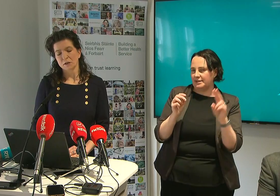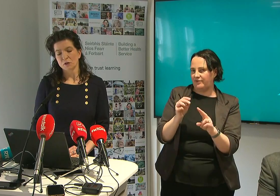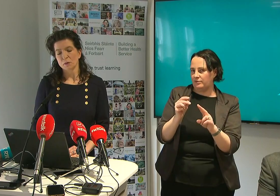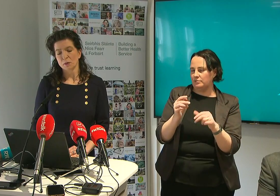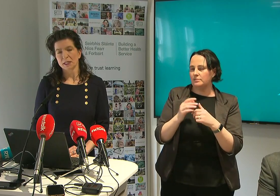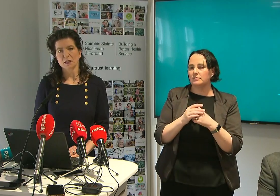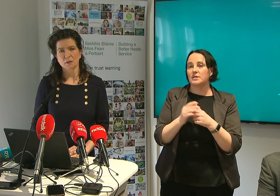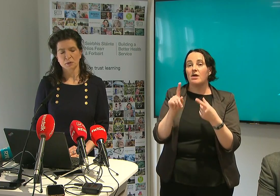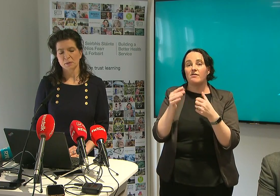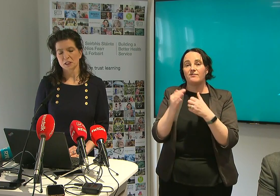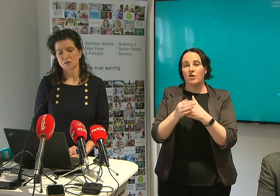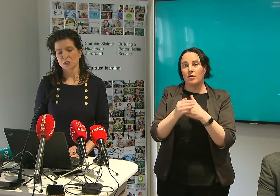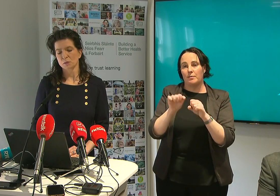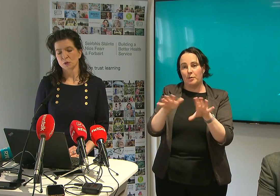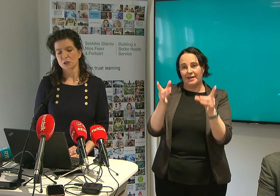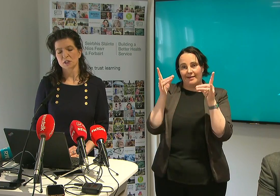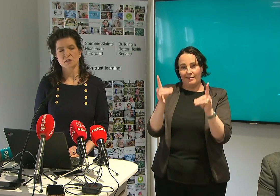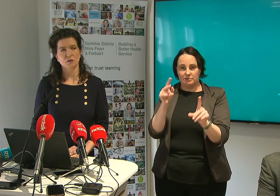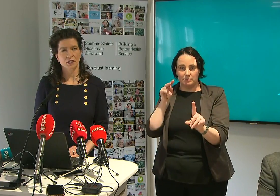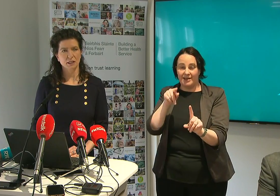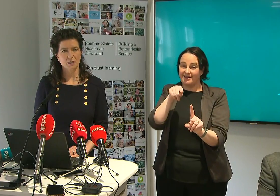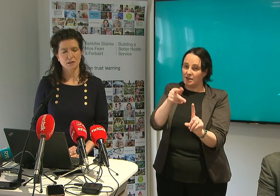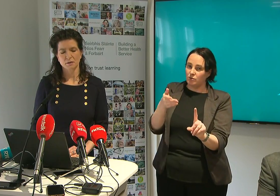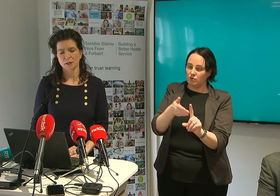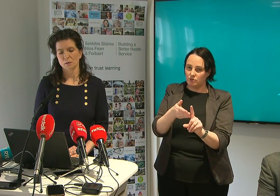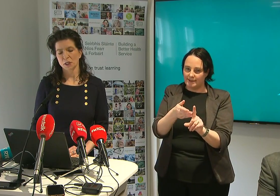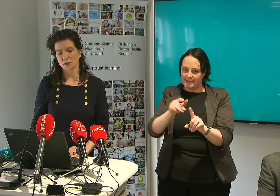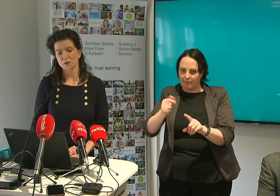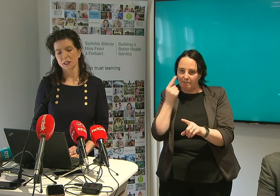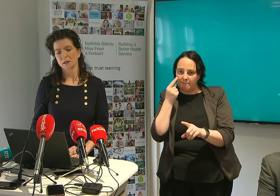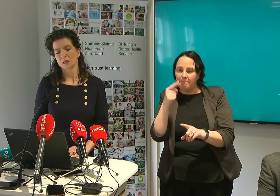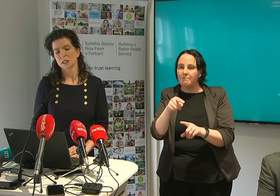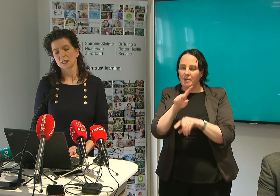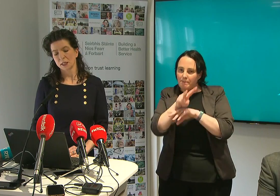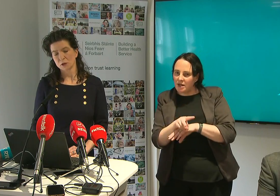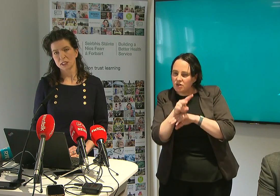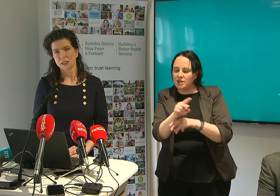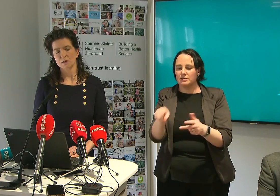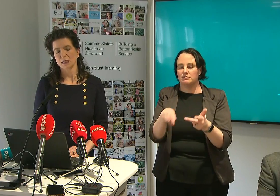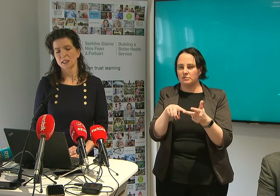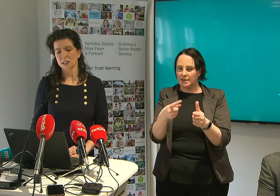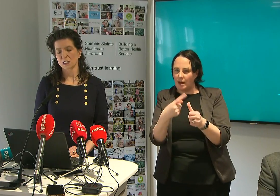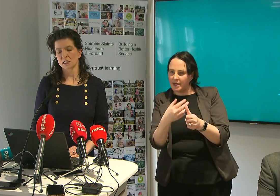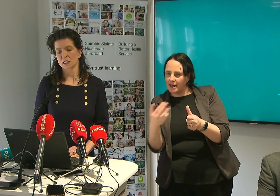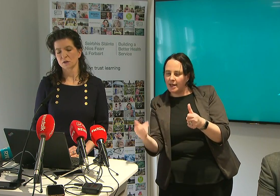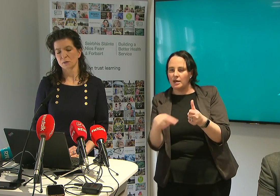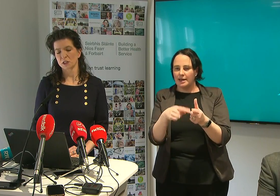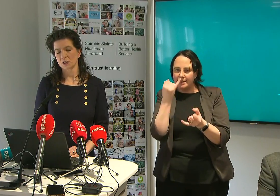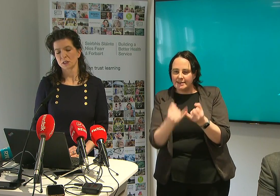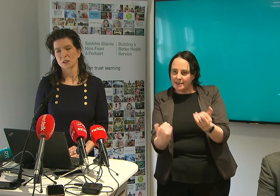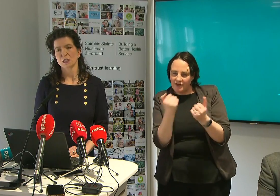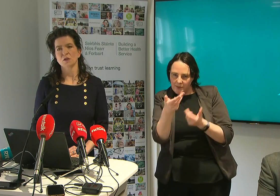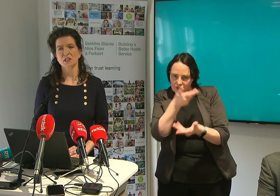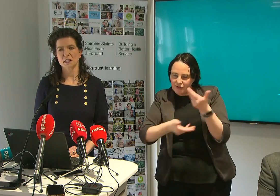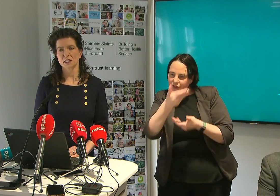And again, from a public health perspective, that approach is surveillance, monitoring, counting, getting detailed